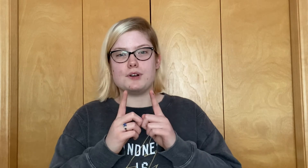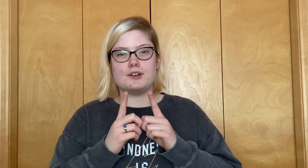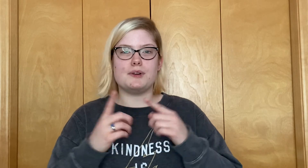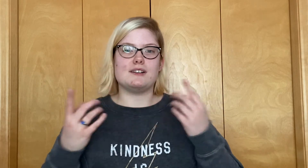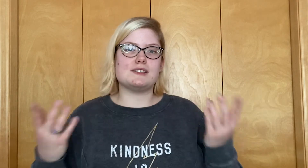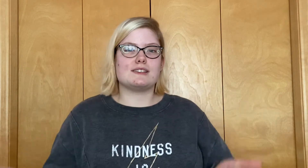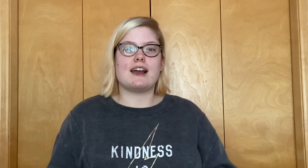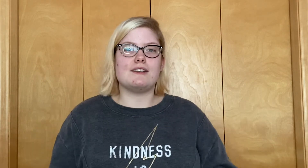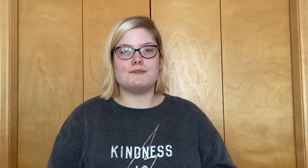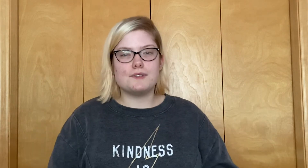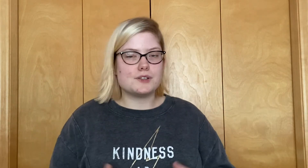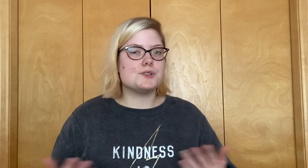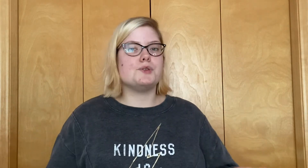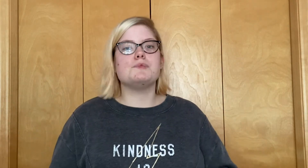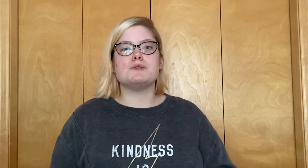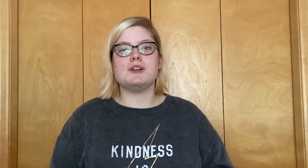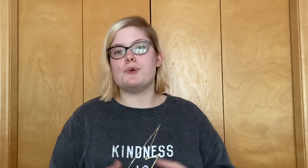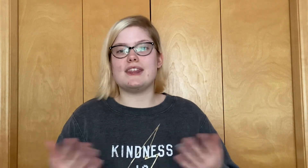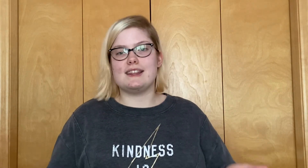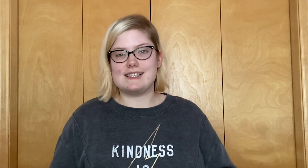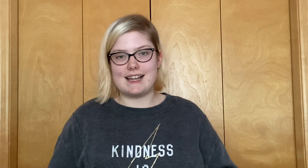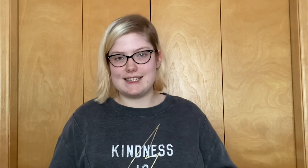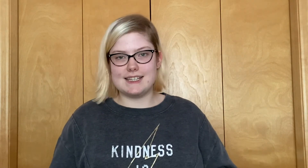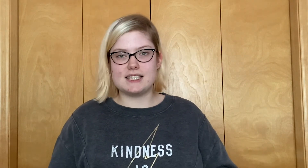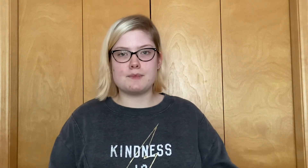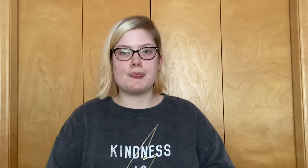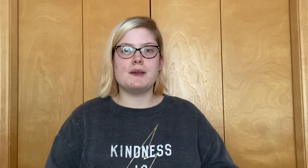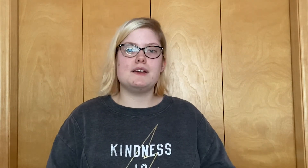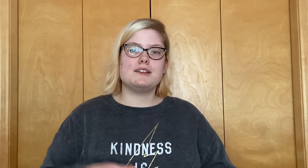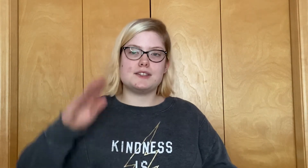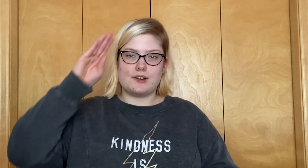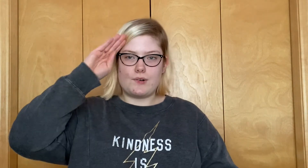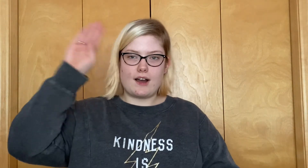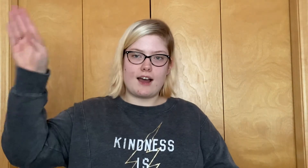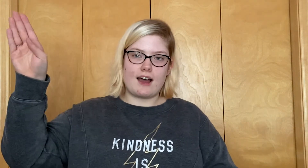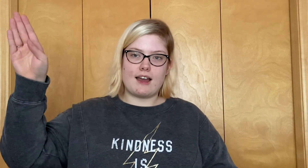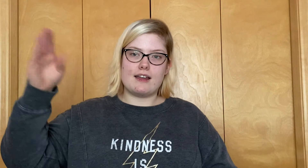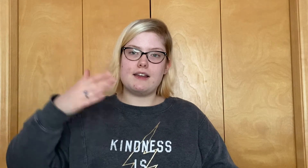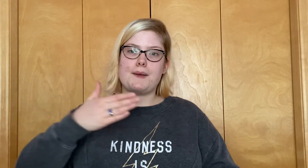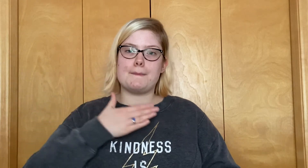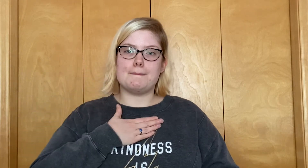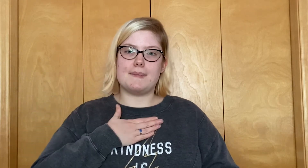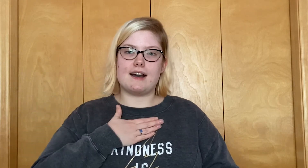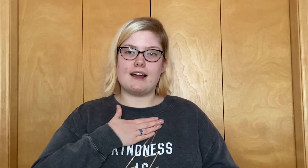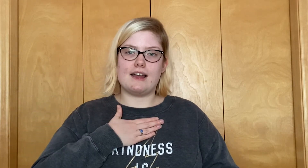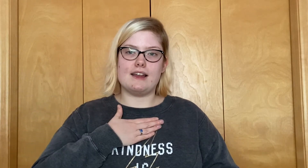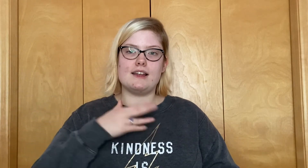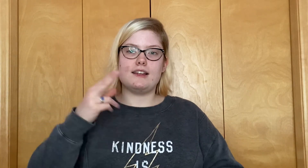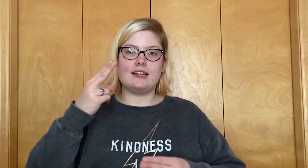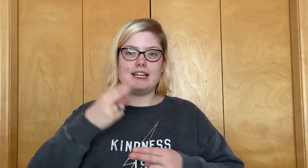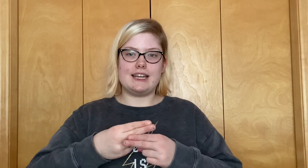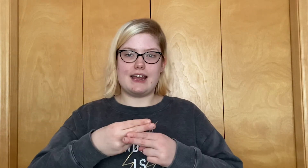where it's kind of assumed to be within the sentence. So hi, my